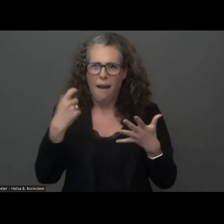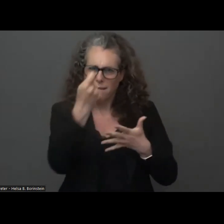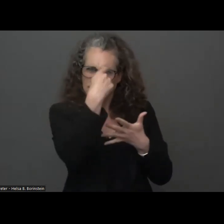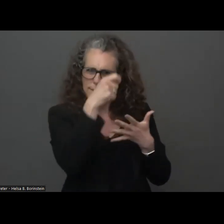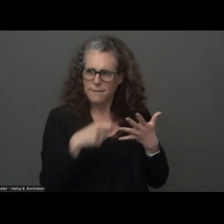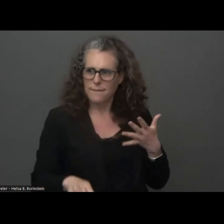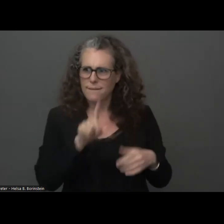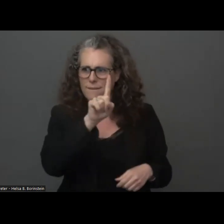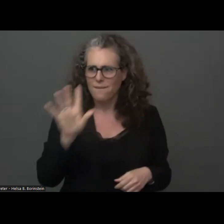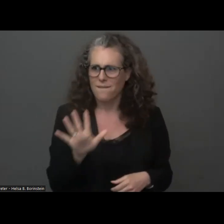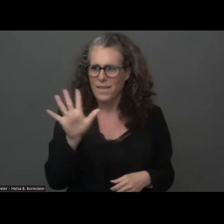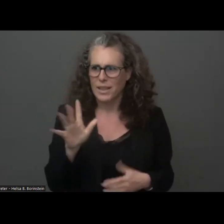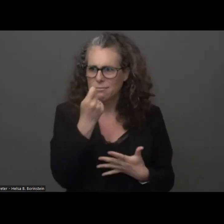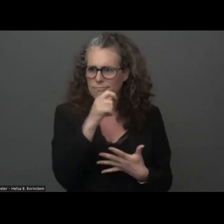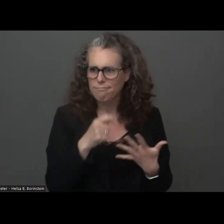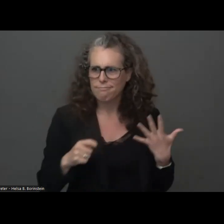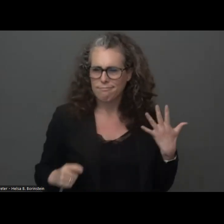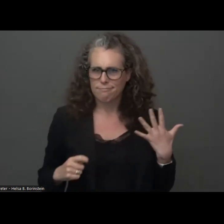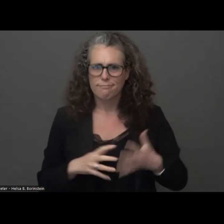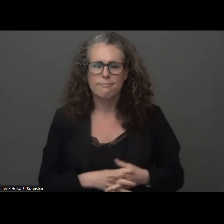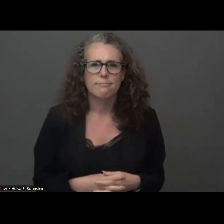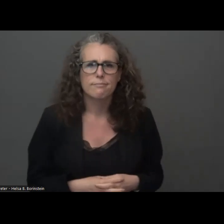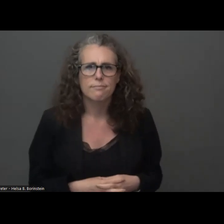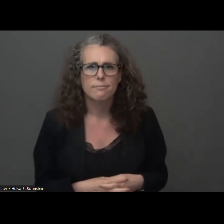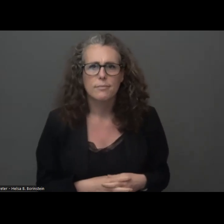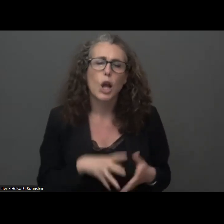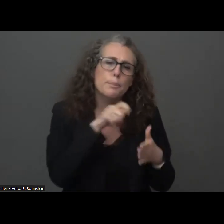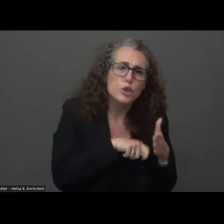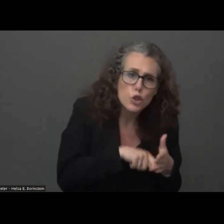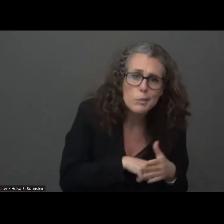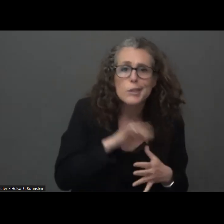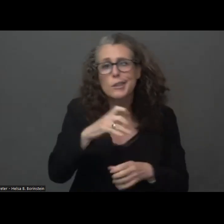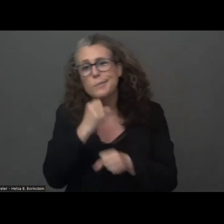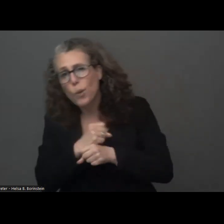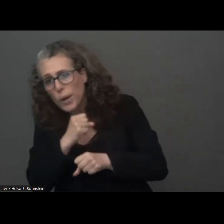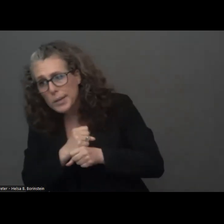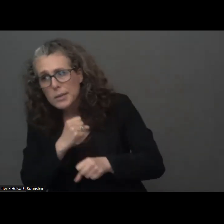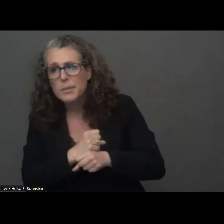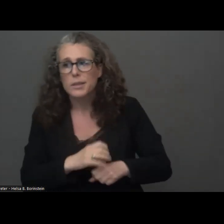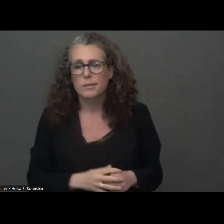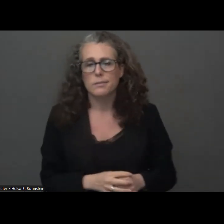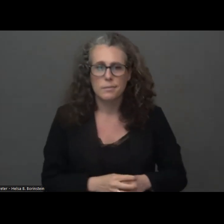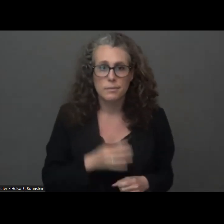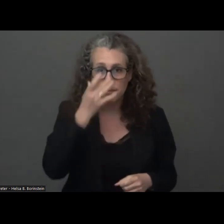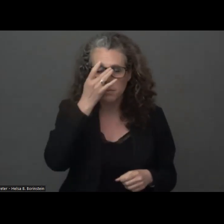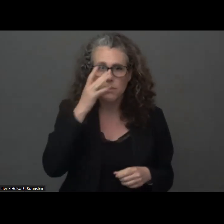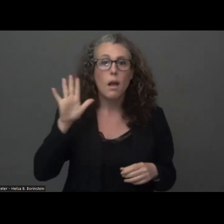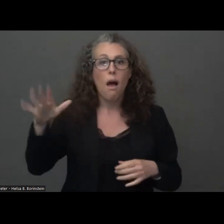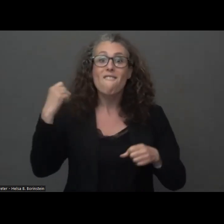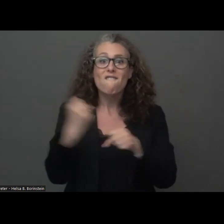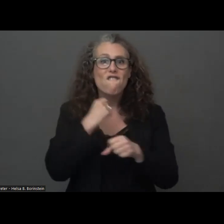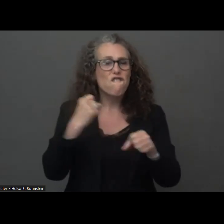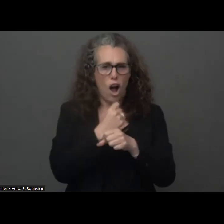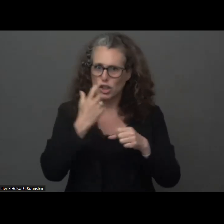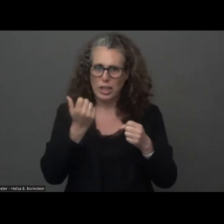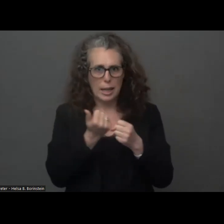leadership to policy through to procurement and employment, just to name a few, and they represent cross-cutting functions throughout all of our